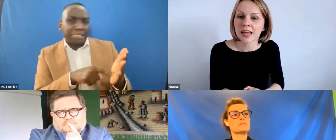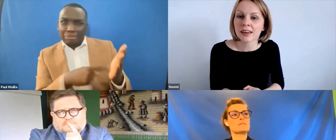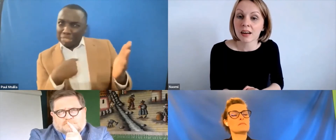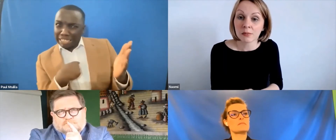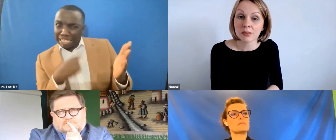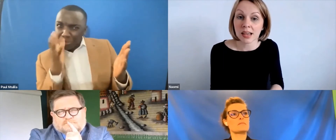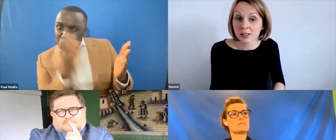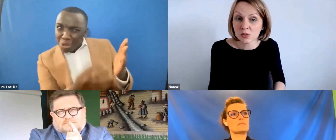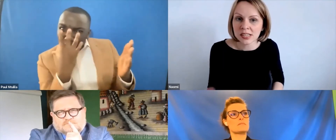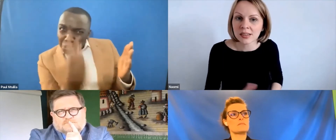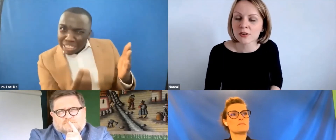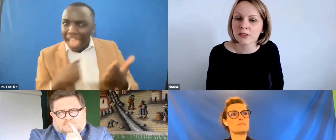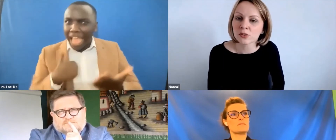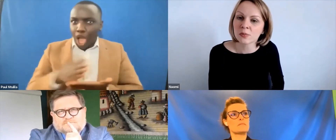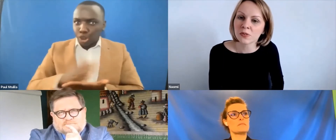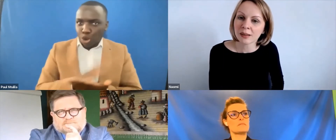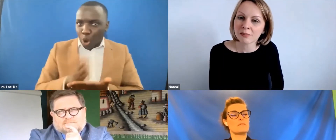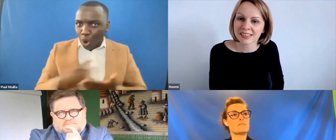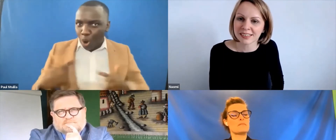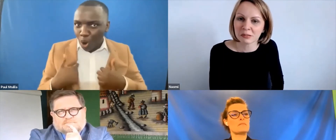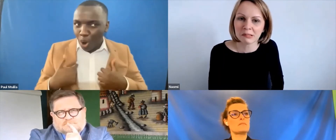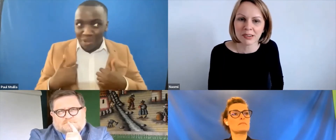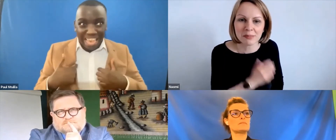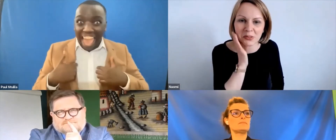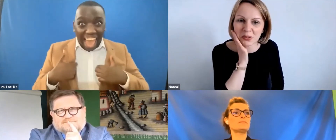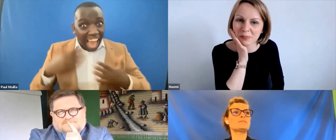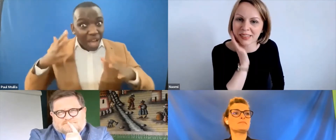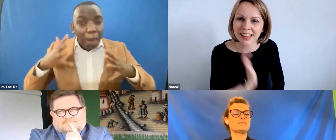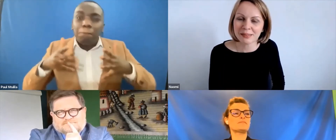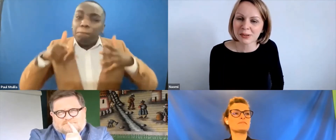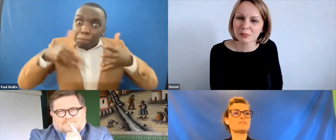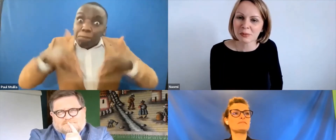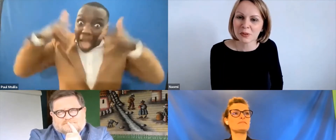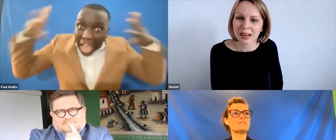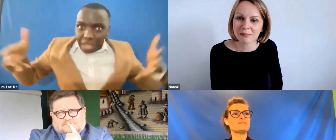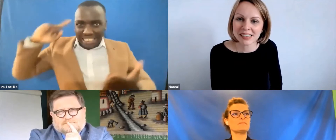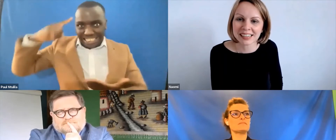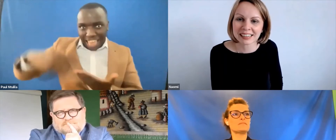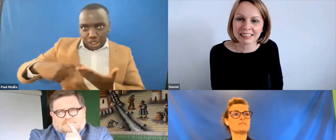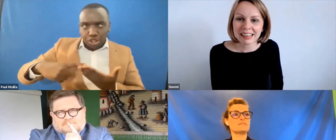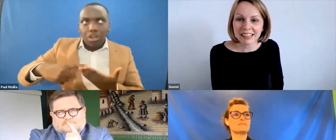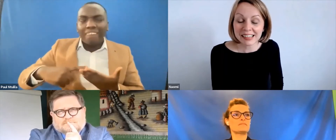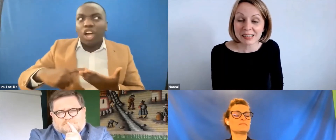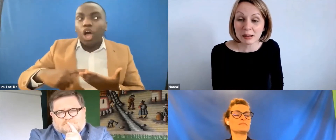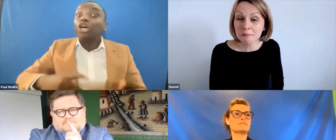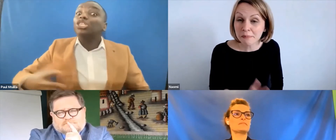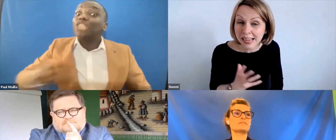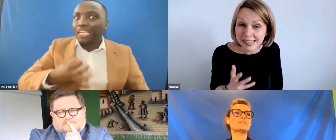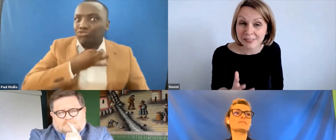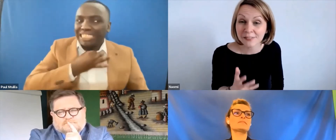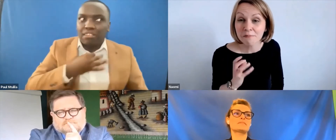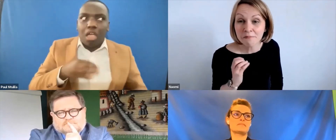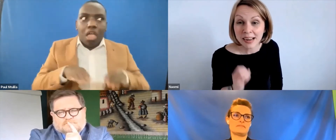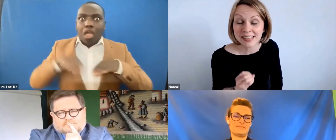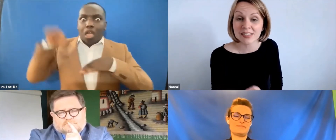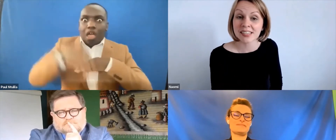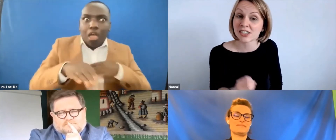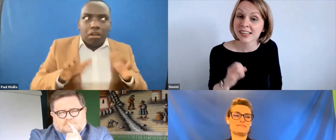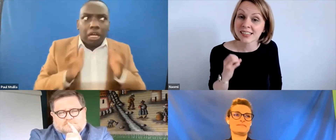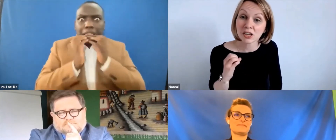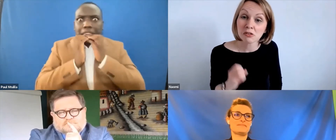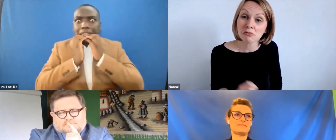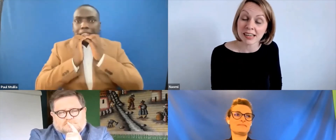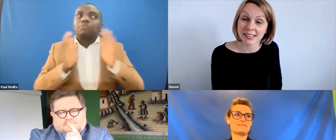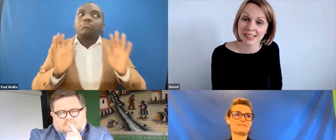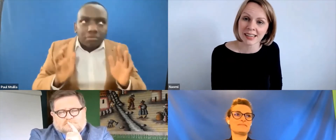And then I saw this advert for a job in Wolverhampton. And I thought, oh, I'm not sure about that. I'm not sure about Wolverhampton. That's a massive, massive decision. That's